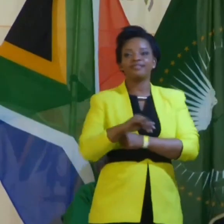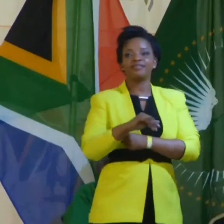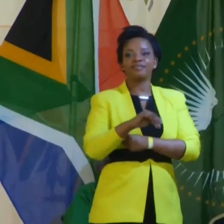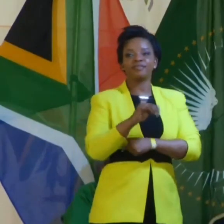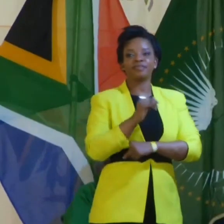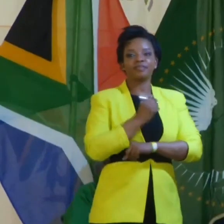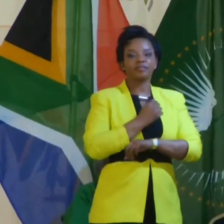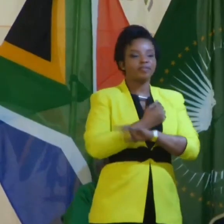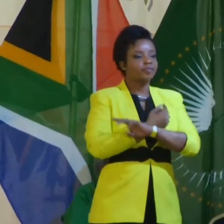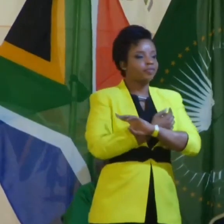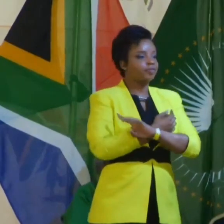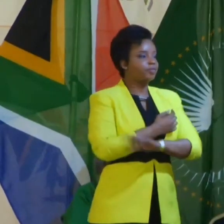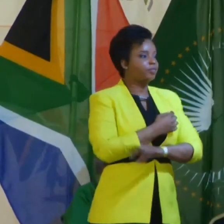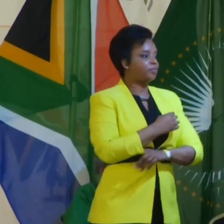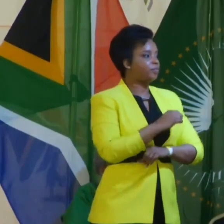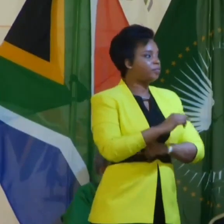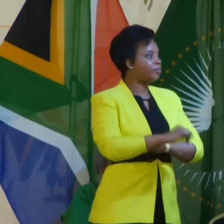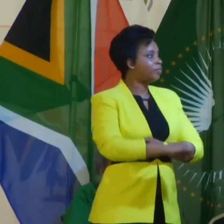That's more like it.